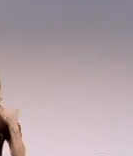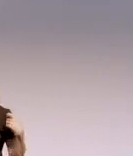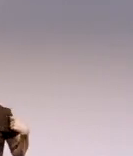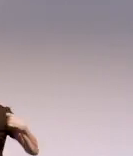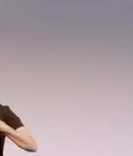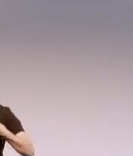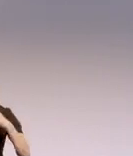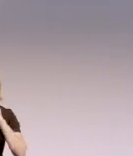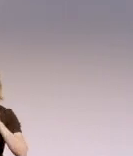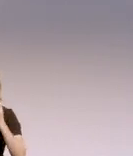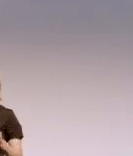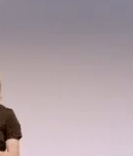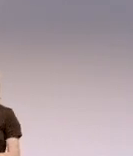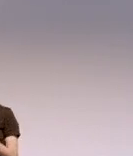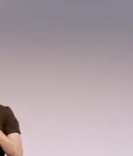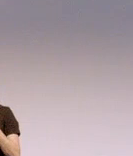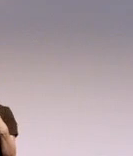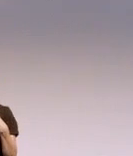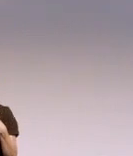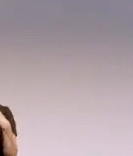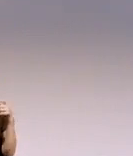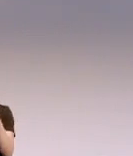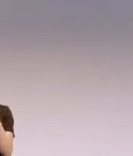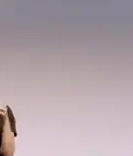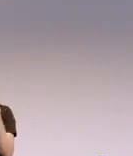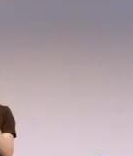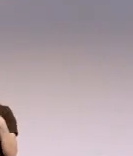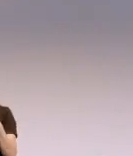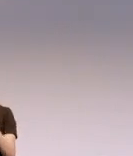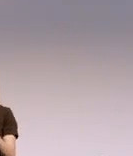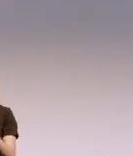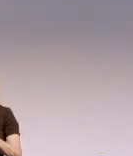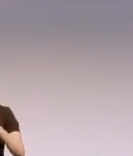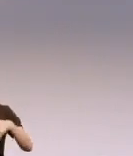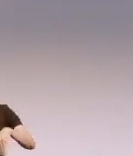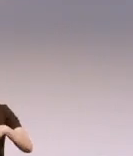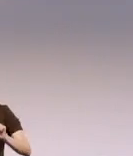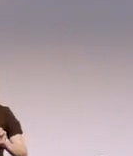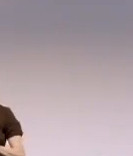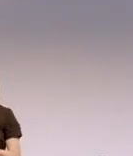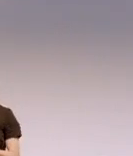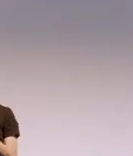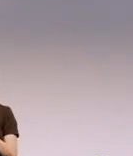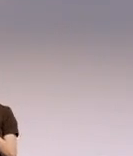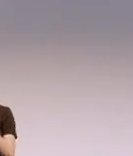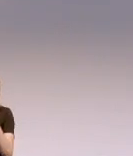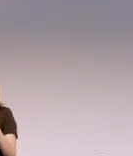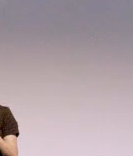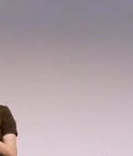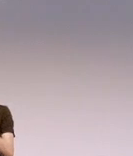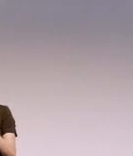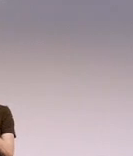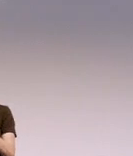So as I said, I work for a consultancy called DB Results, and DB Results has a background working in the utilities, health, and